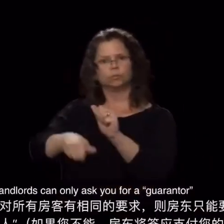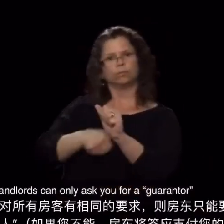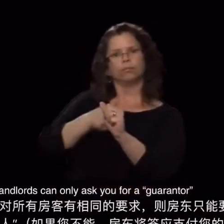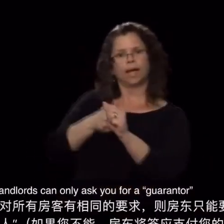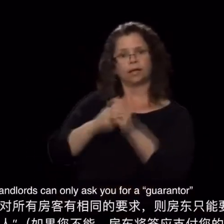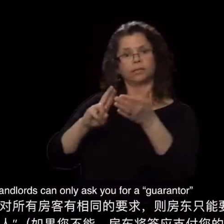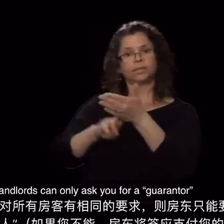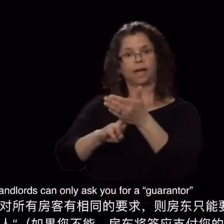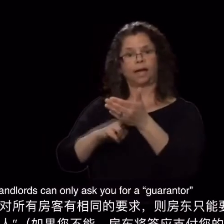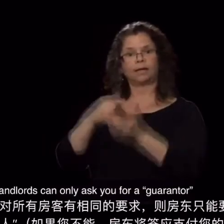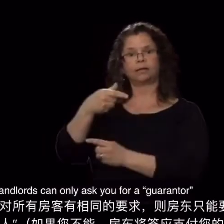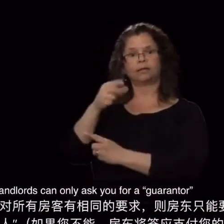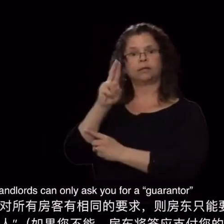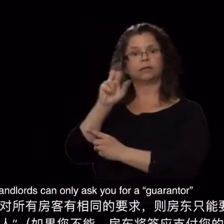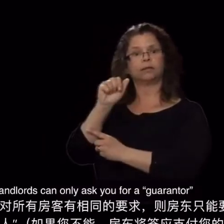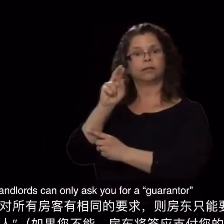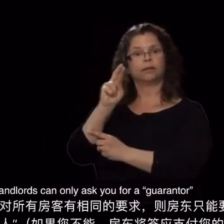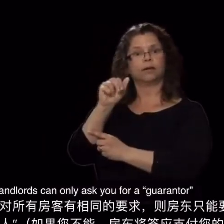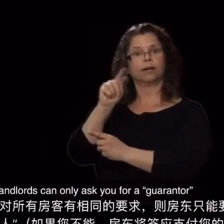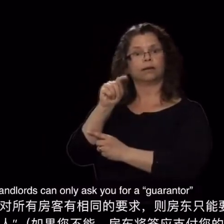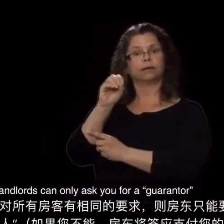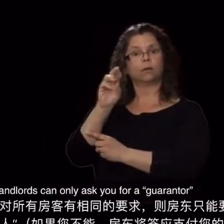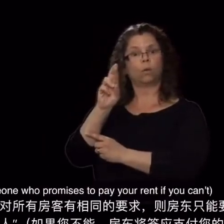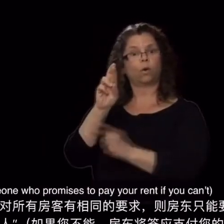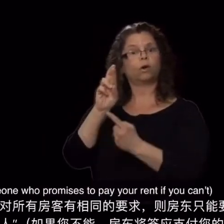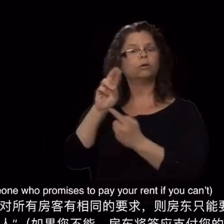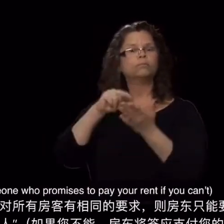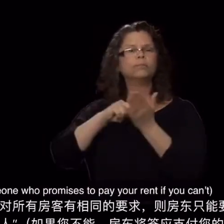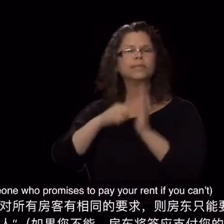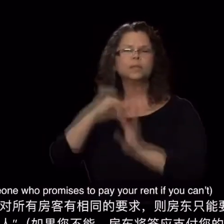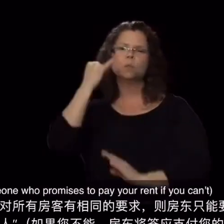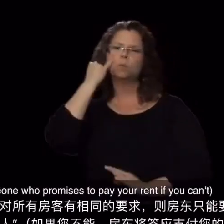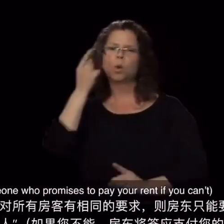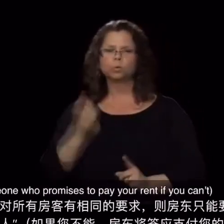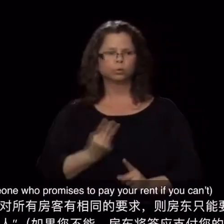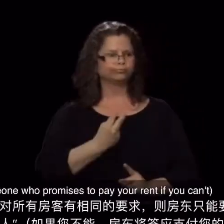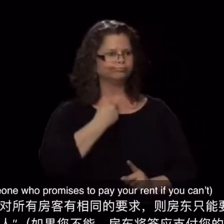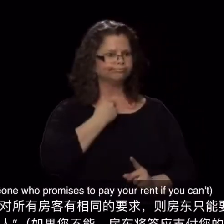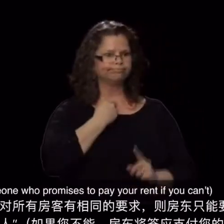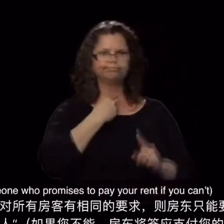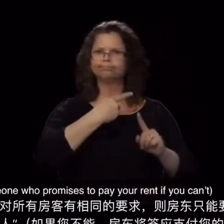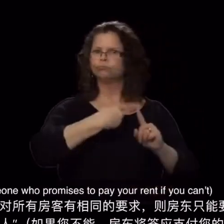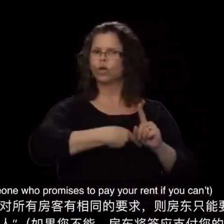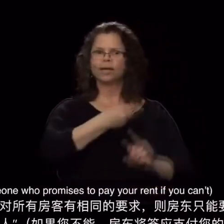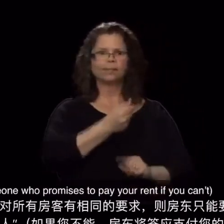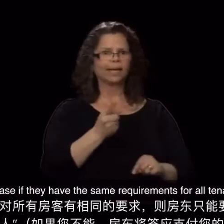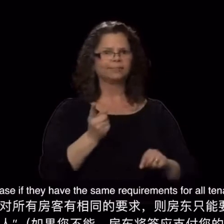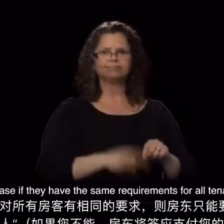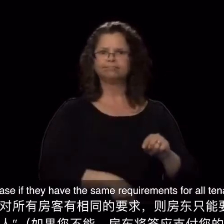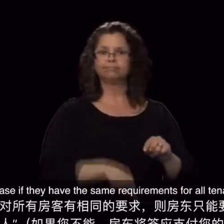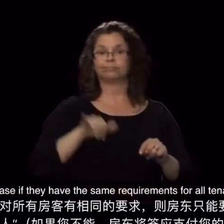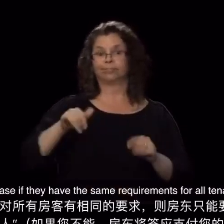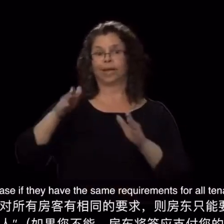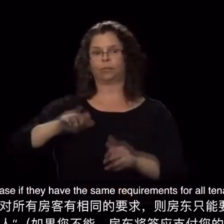Landlords can only ask you for a guarantor, someone who promises to pay your rent if you can't, to sign the